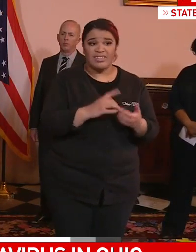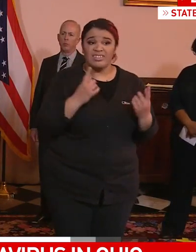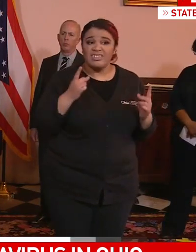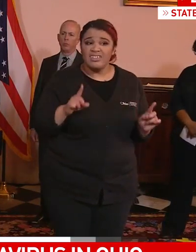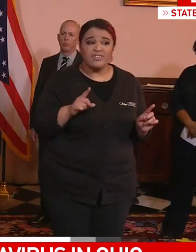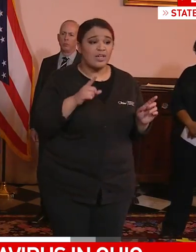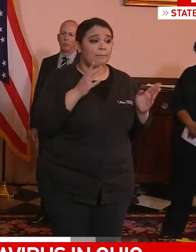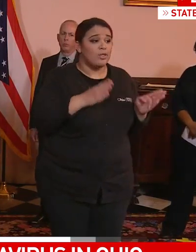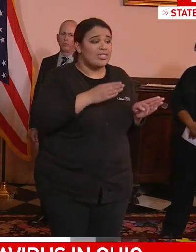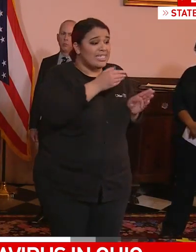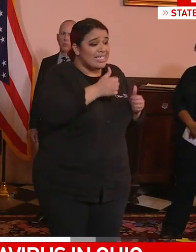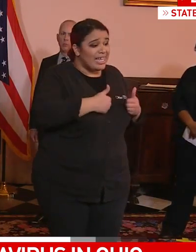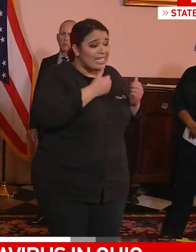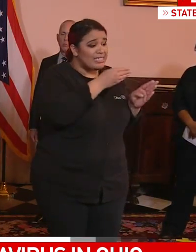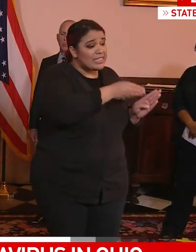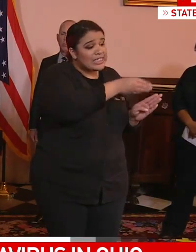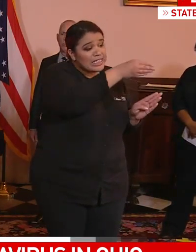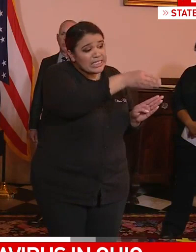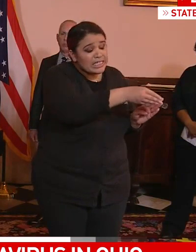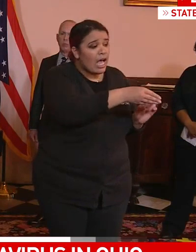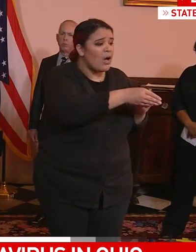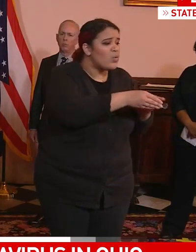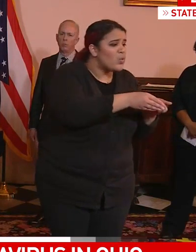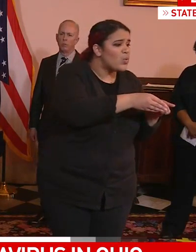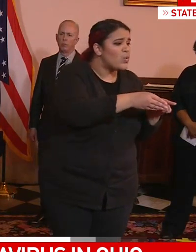who has a particular